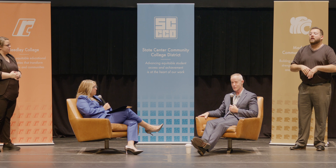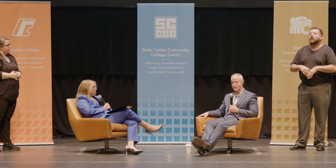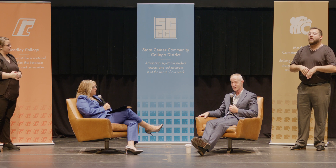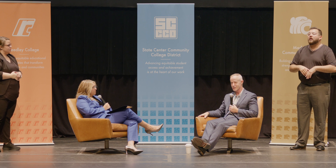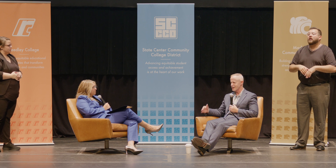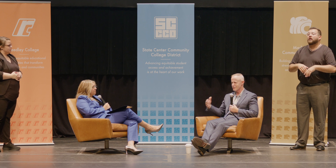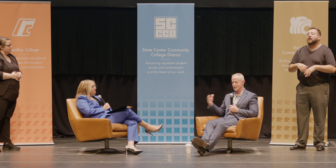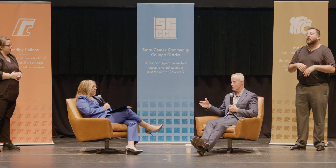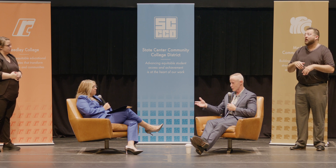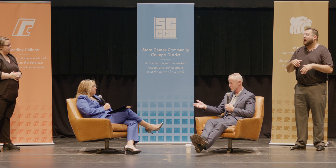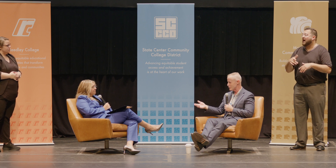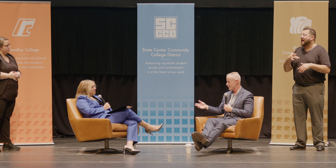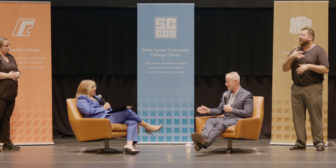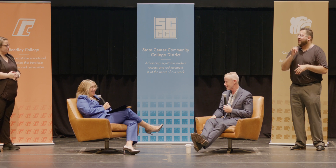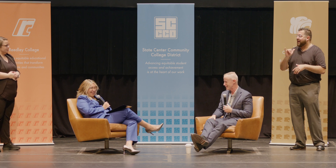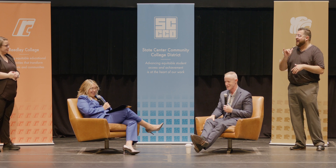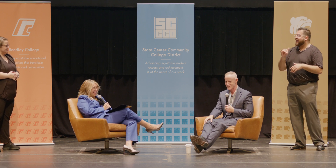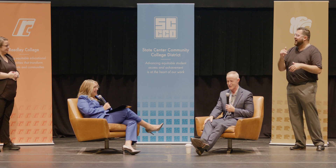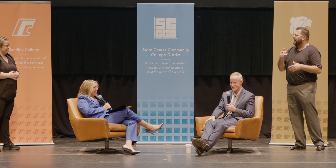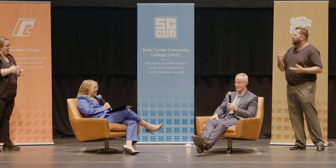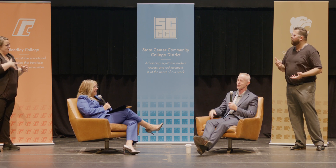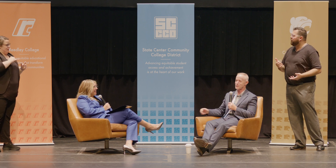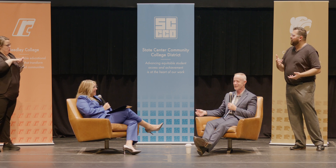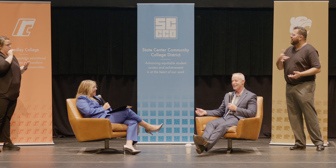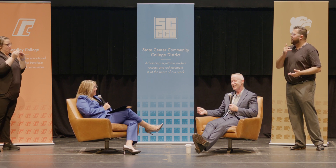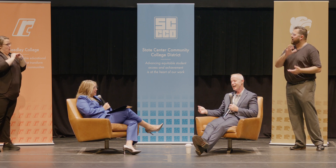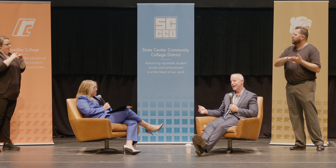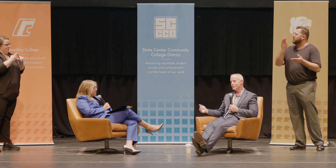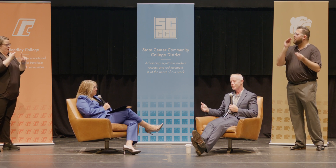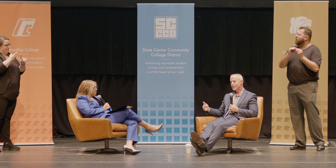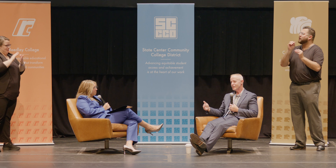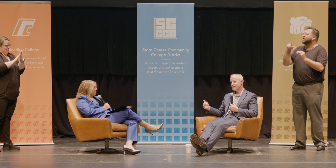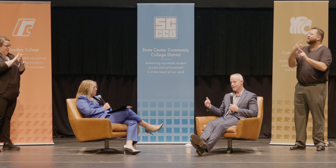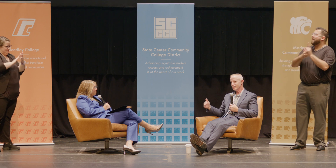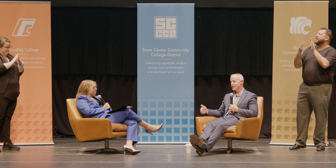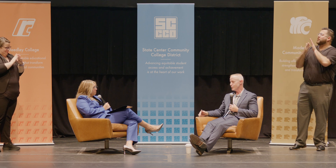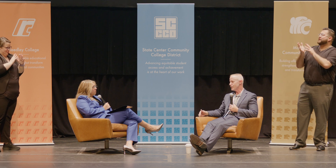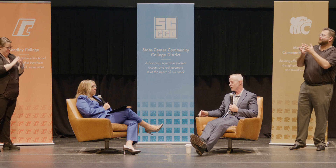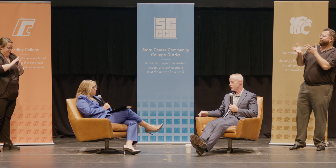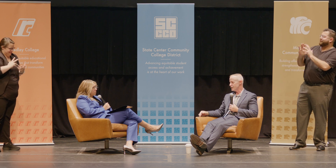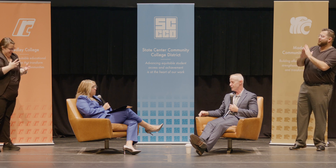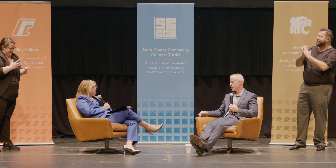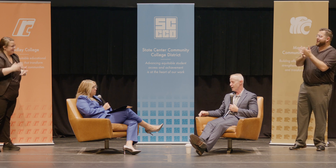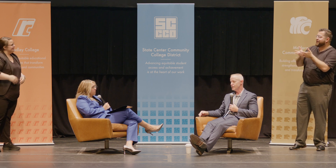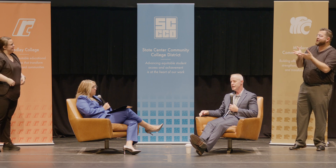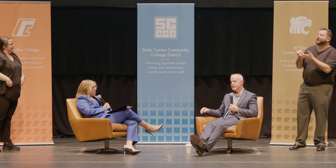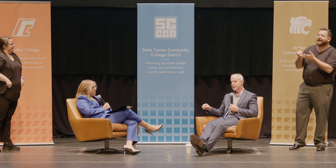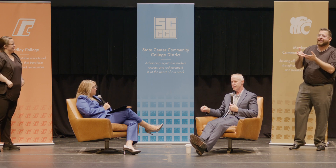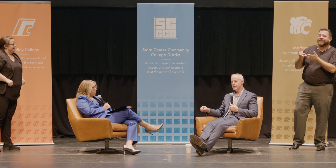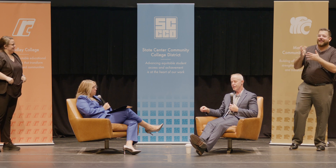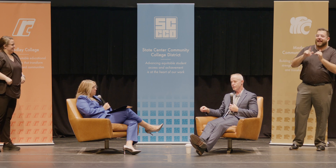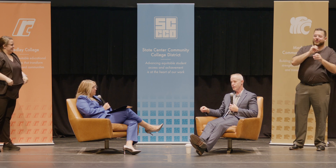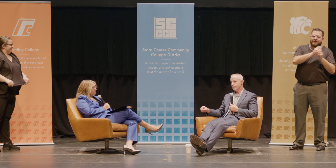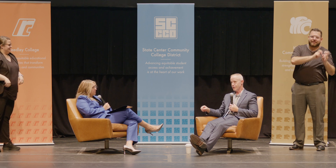night before with Dr. Christian. I feel like I work more for the community colleges than I do the labor agency at this point, but that is a key component of what we're trying to figure out.